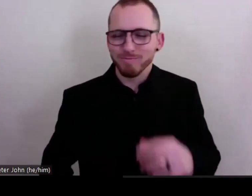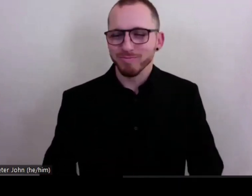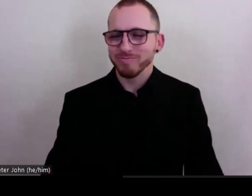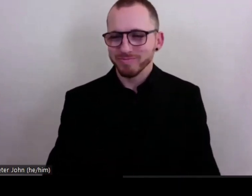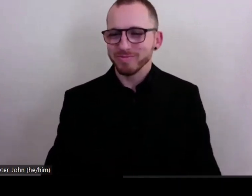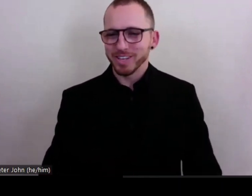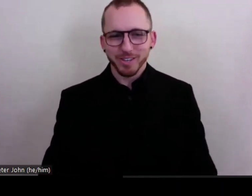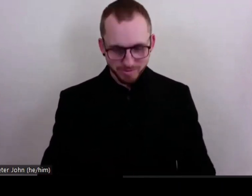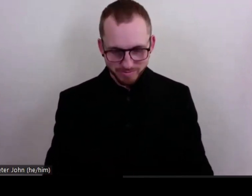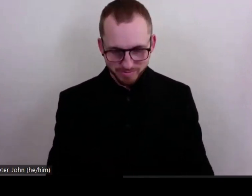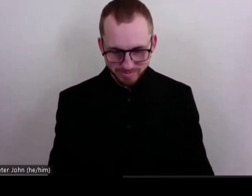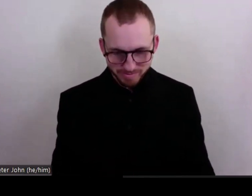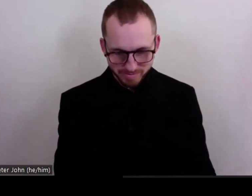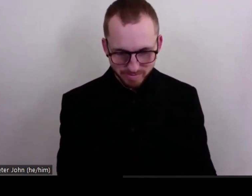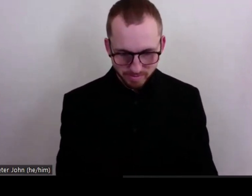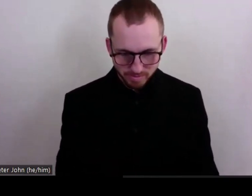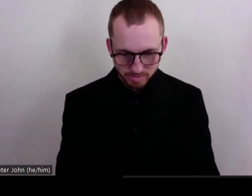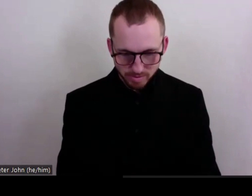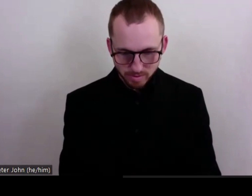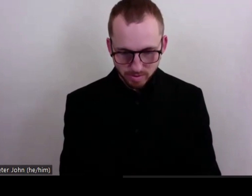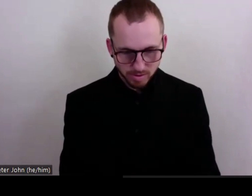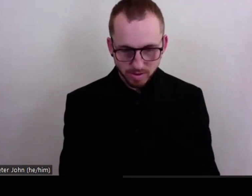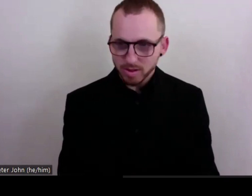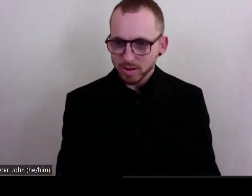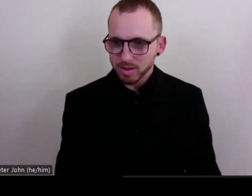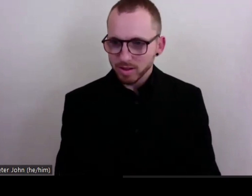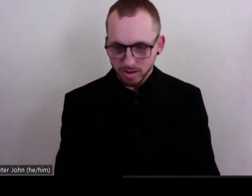yeah. Thank you.